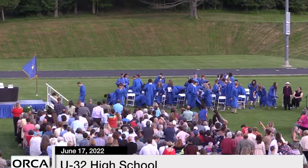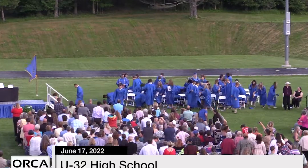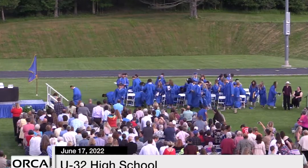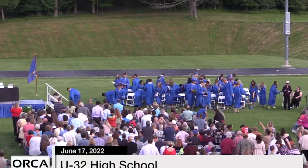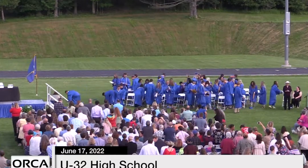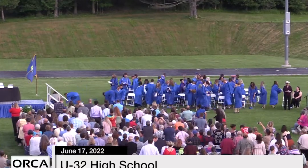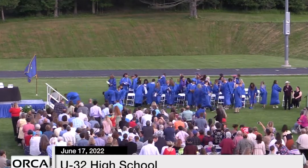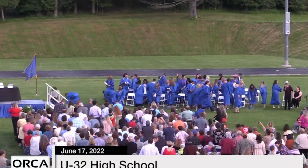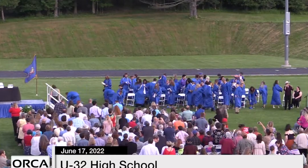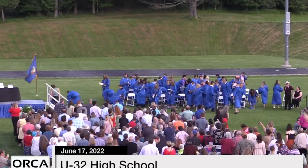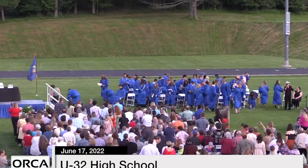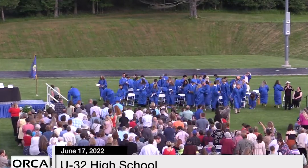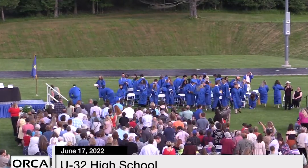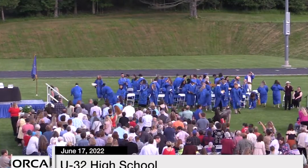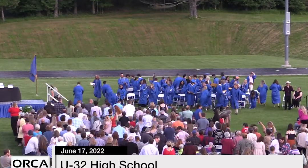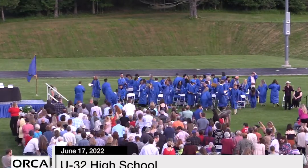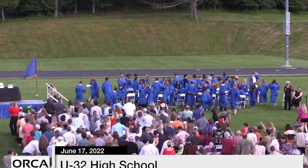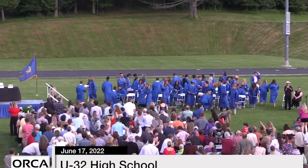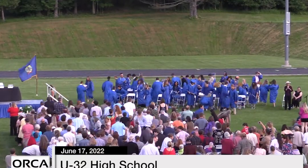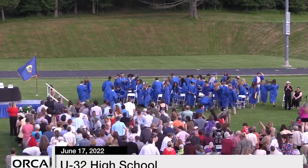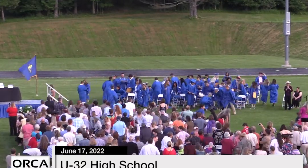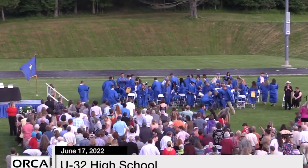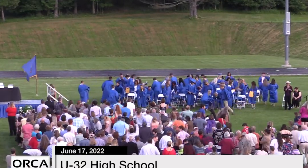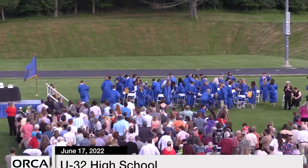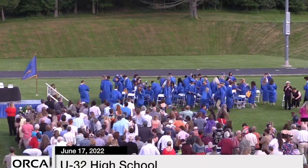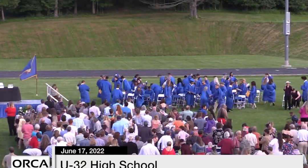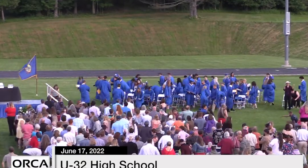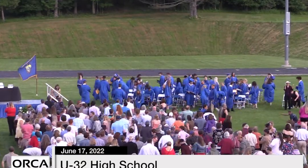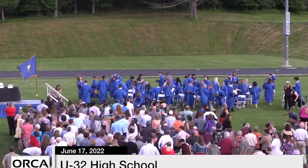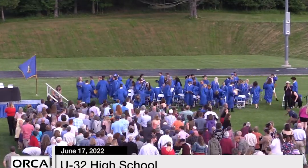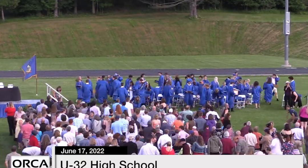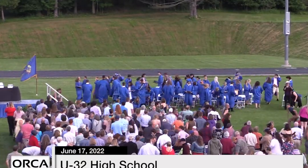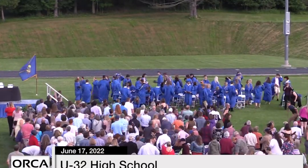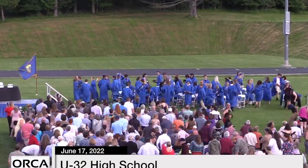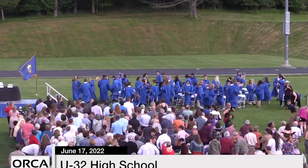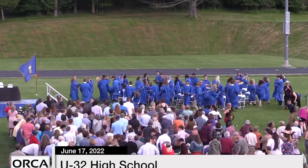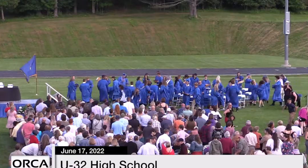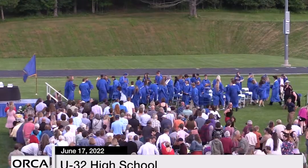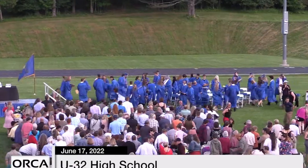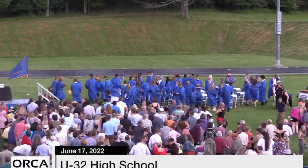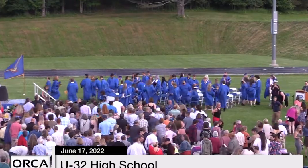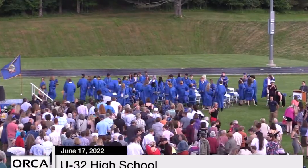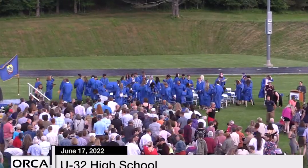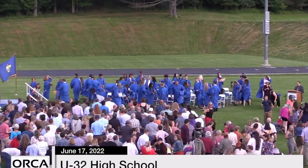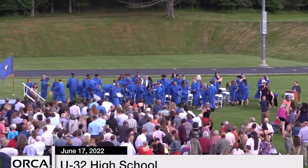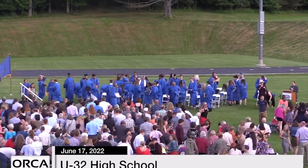All right, thank you folks for being here tonight. Please celebrate with this class as we finish